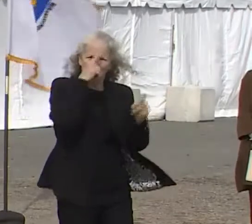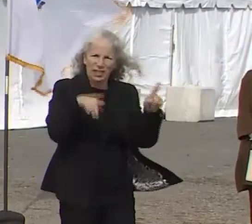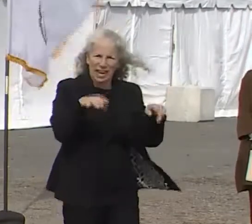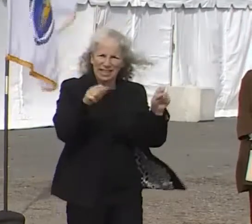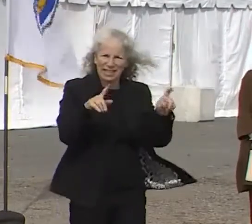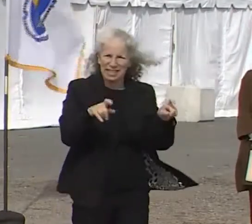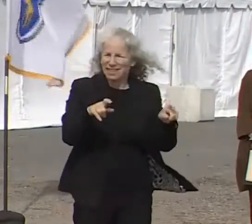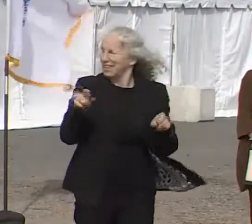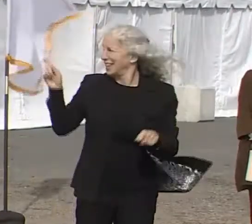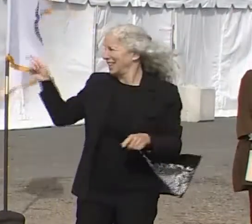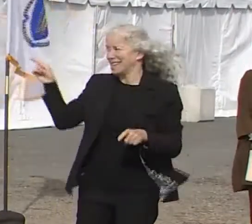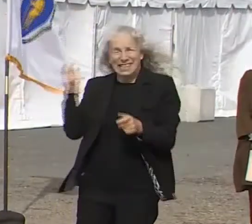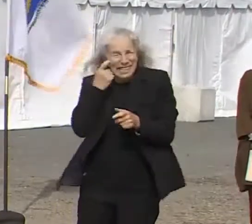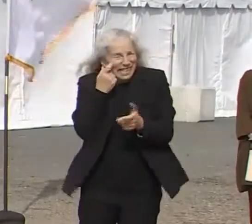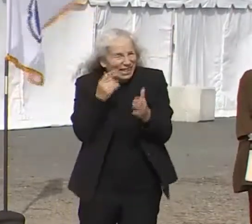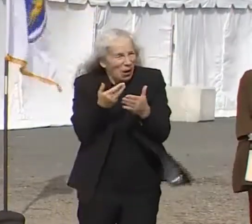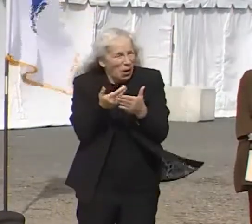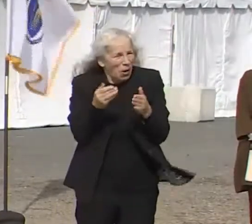this new site here in